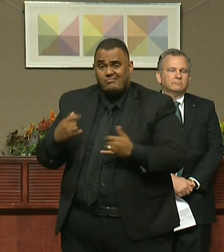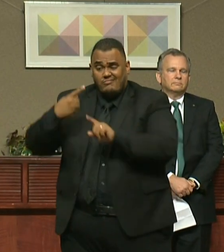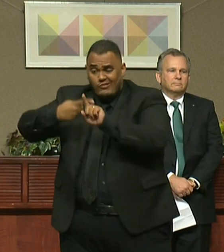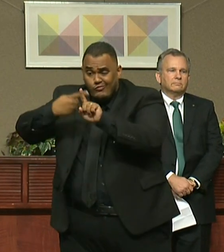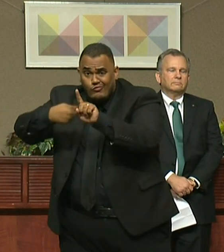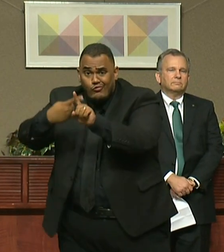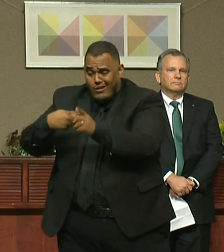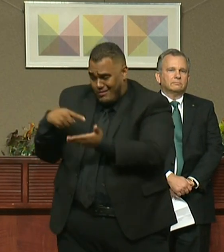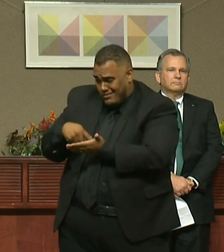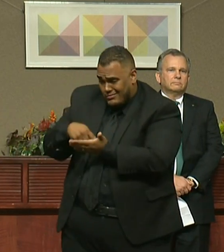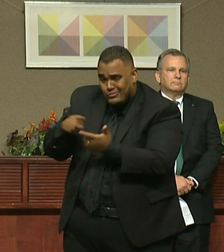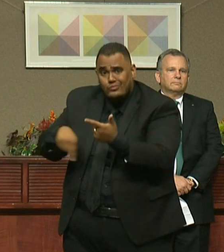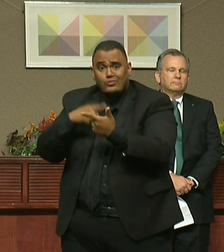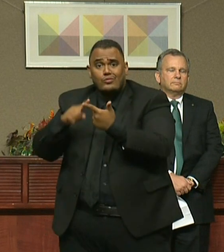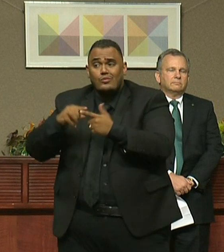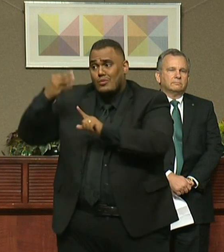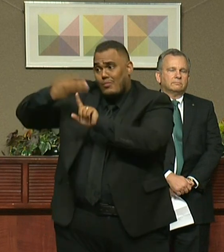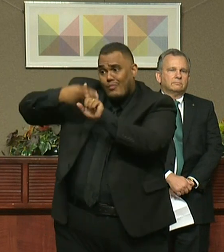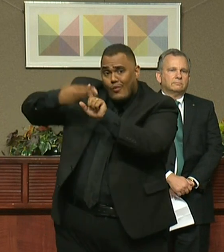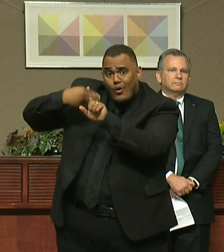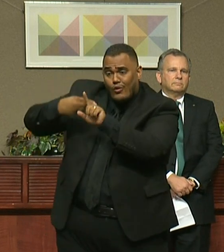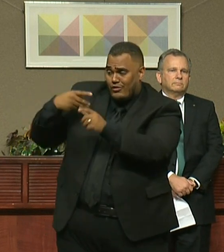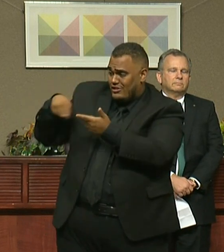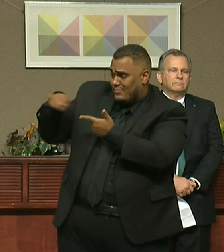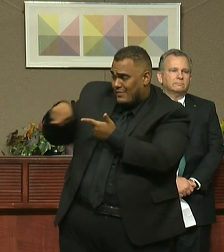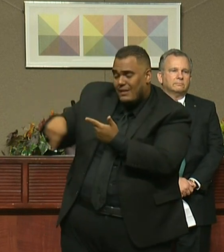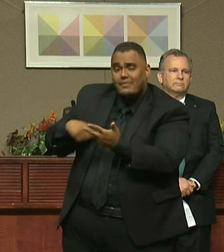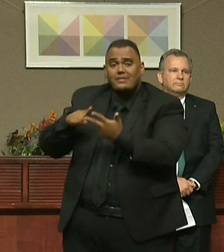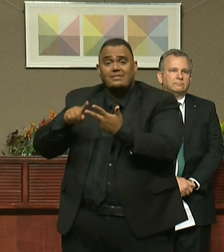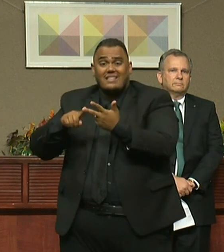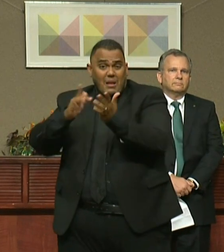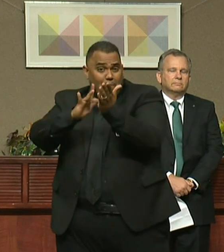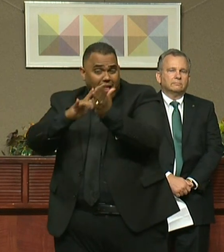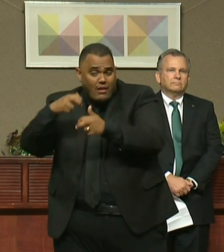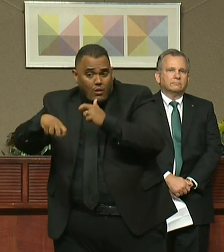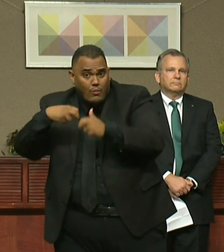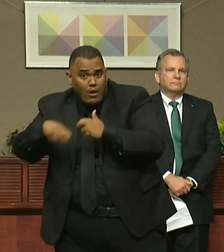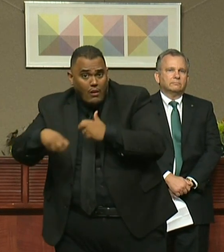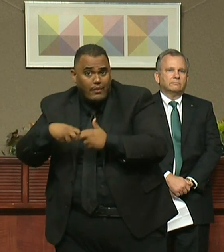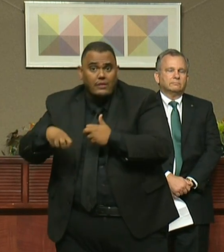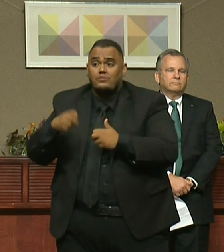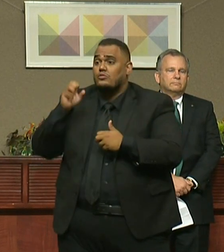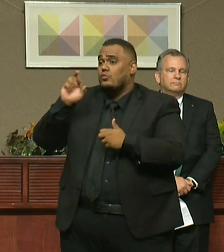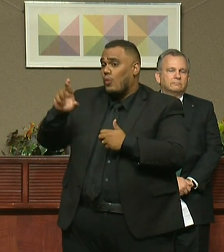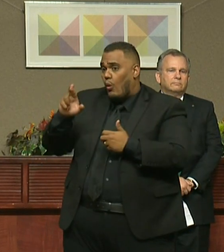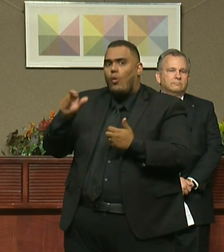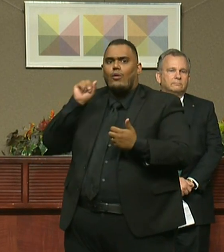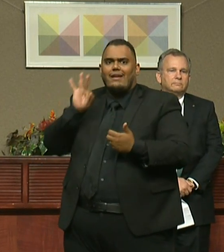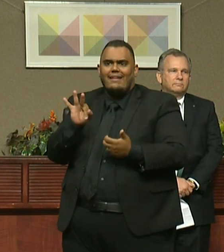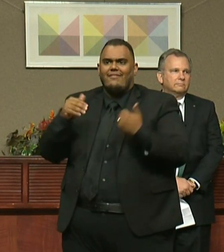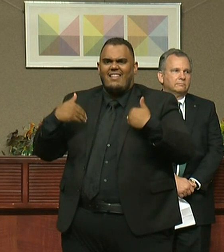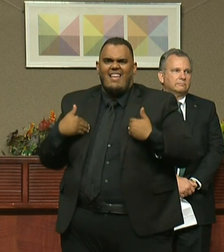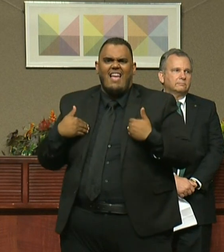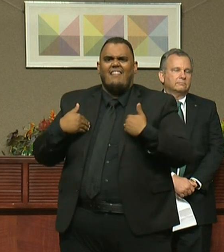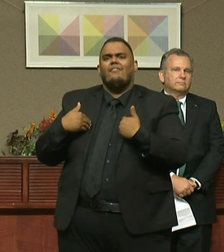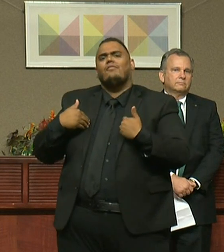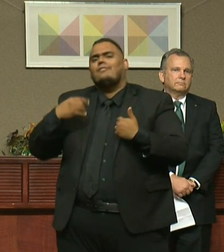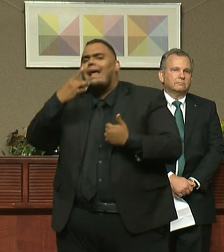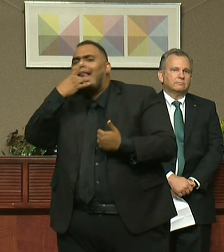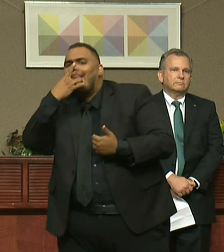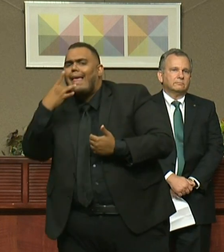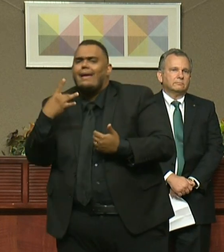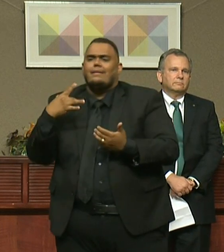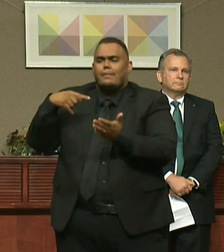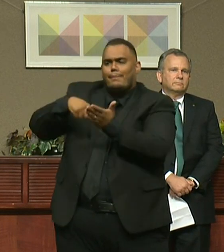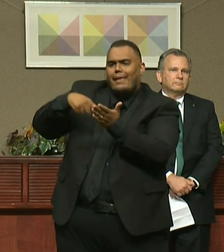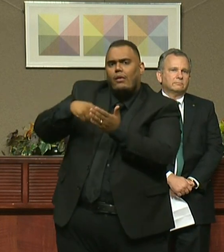or medical-related issues, or an eligible utility expense. Orange County